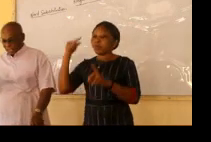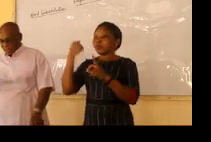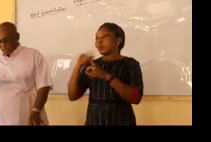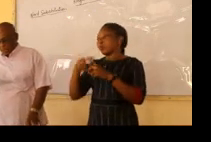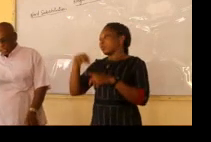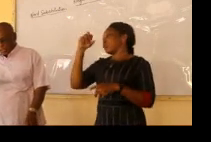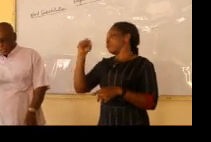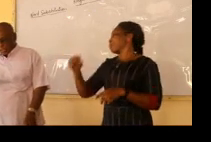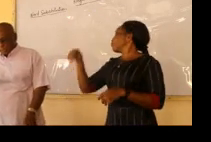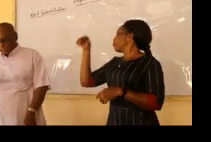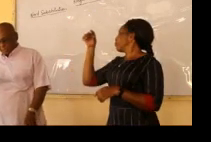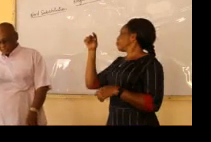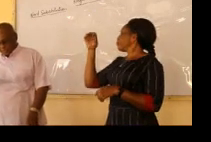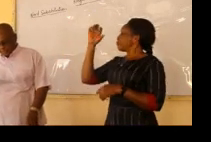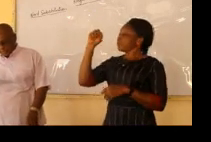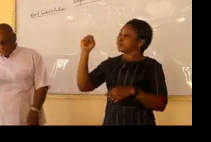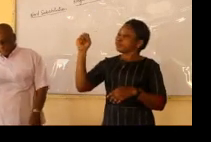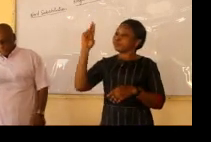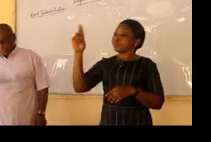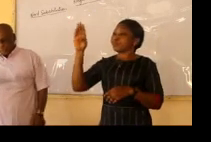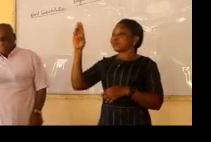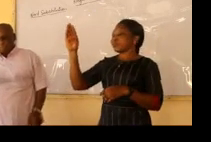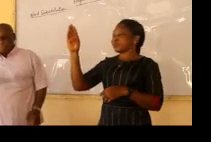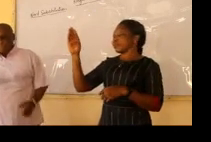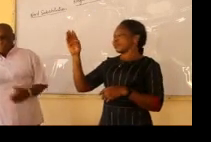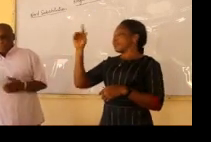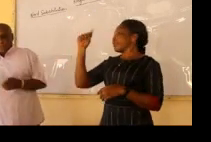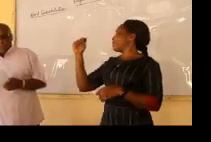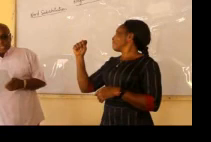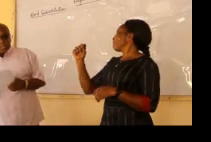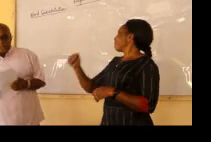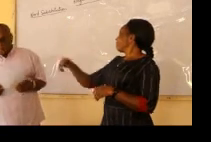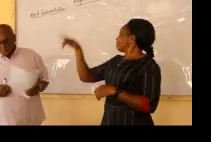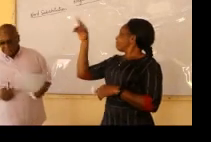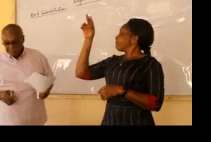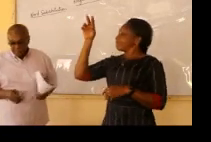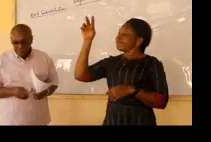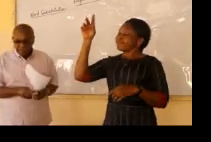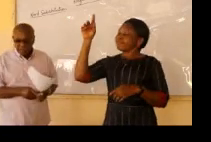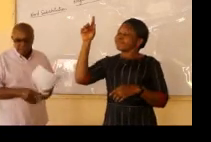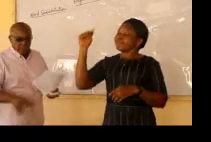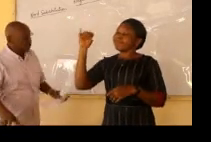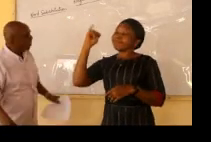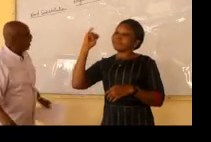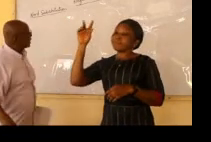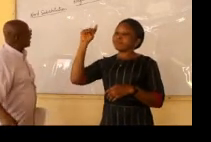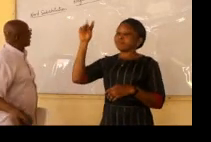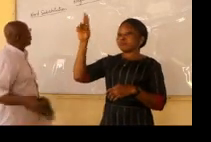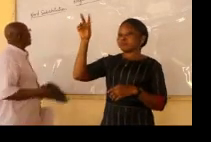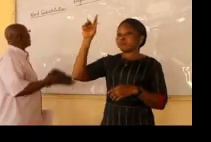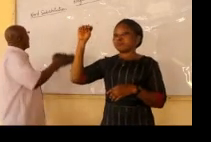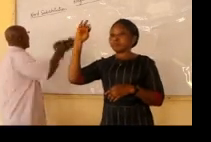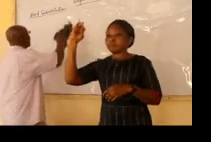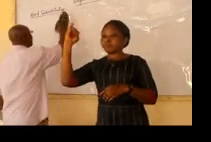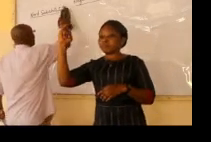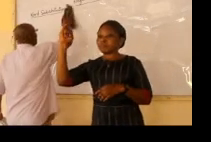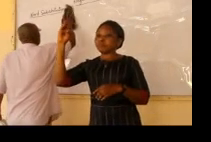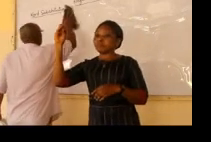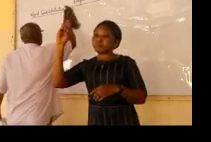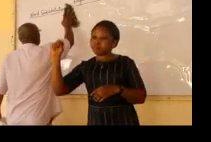and the other will be on summary. Okay? So let's start with